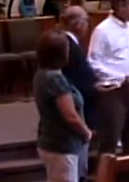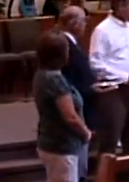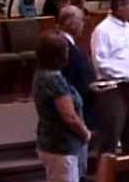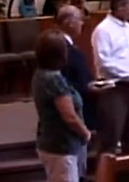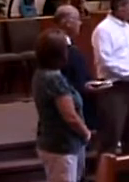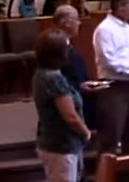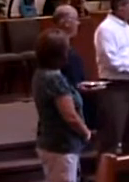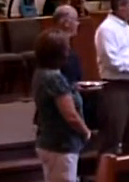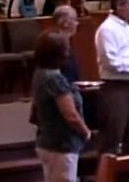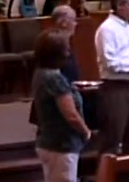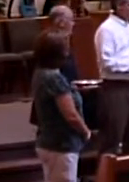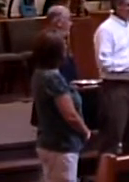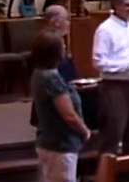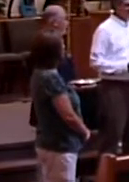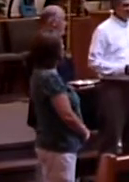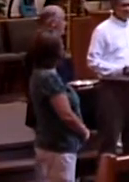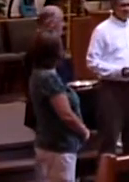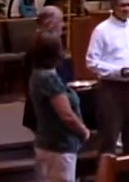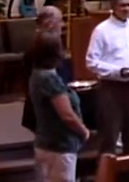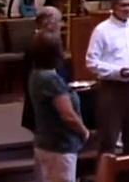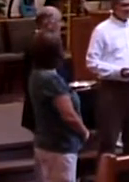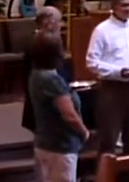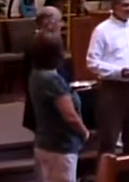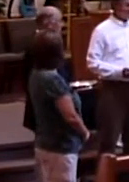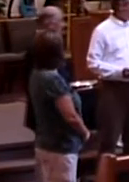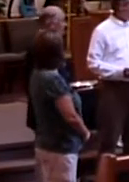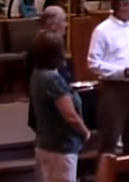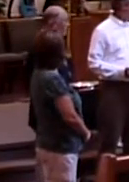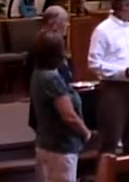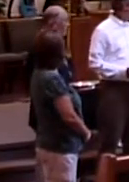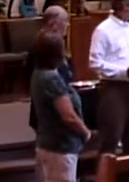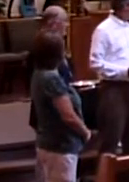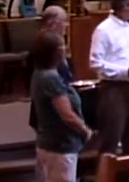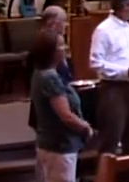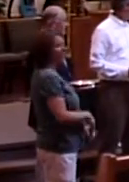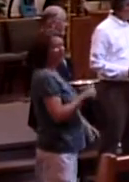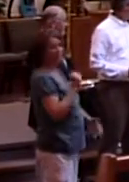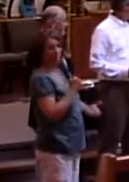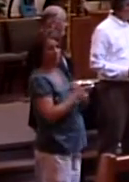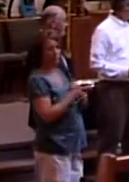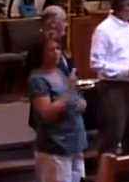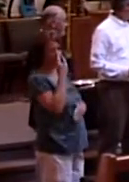Okay, we do need help. All right. Let me pass this out. We'll call someone.